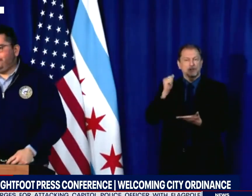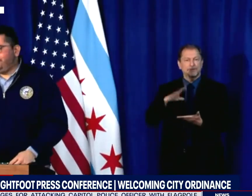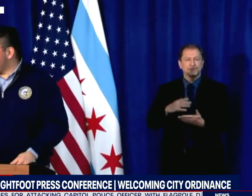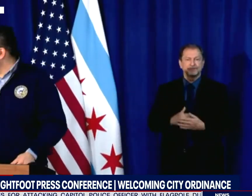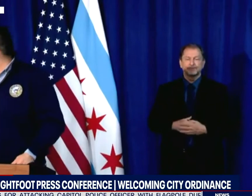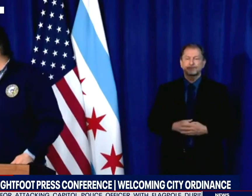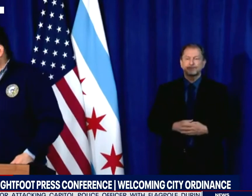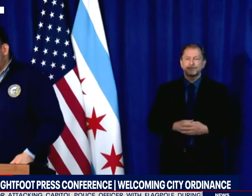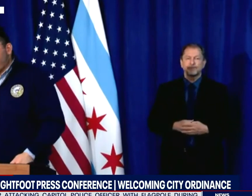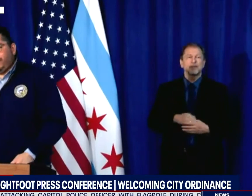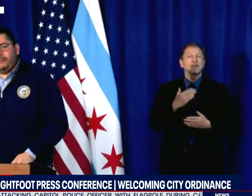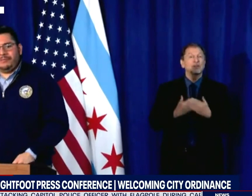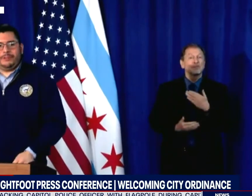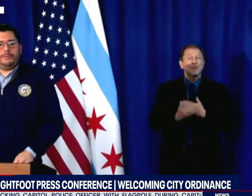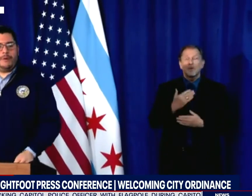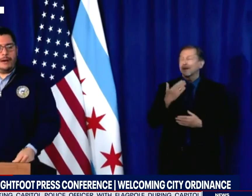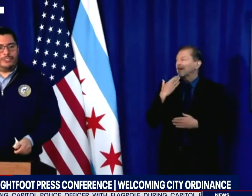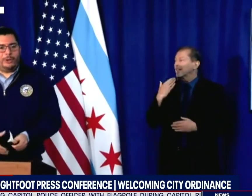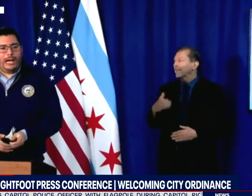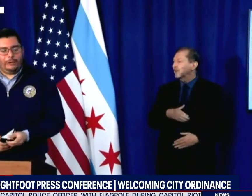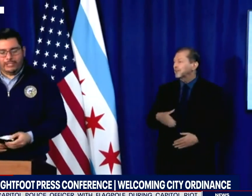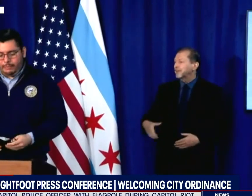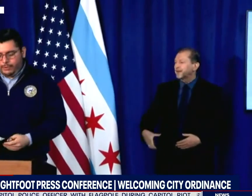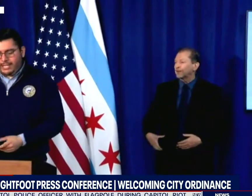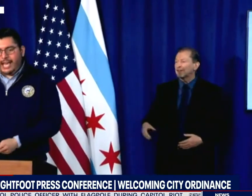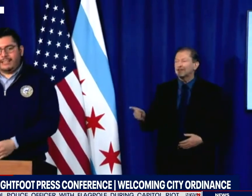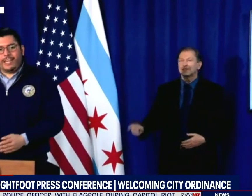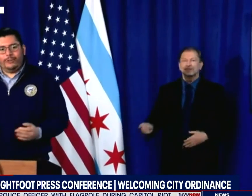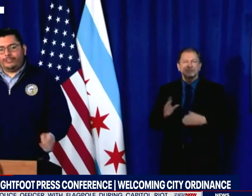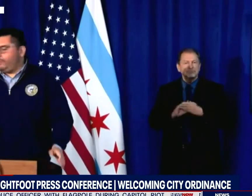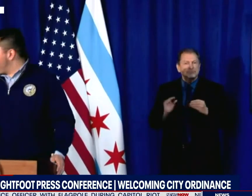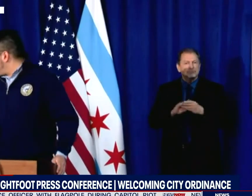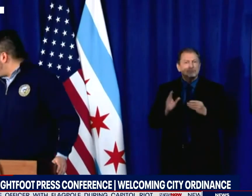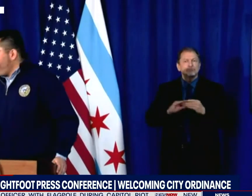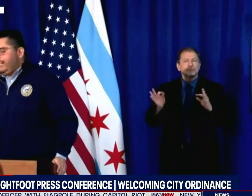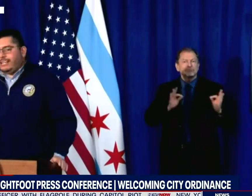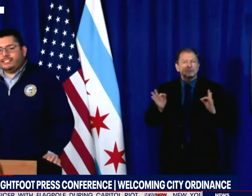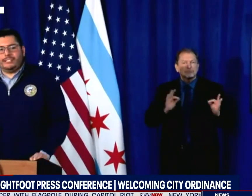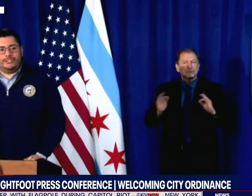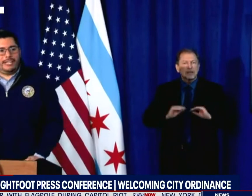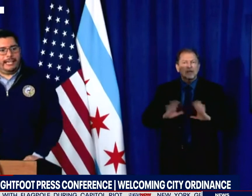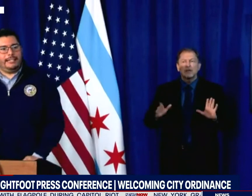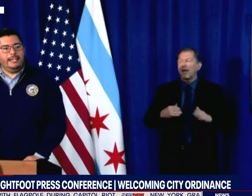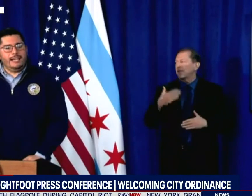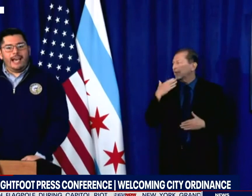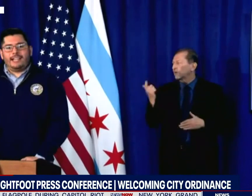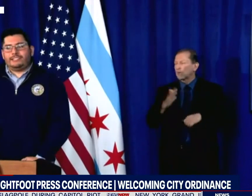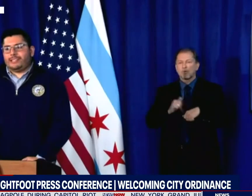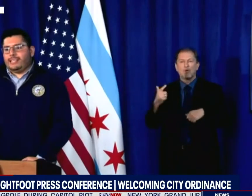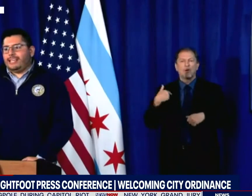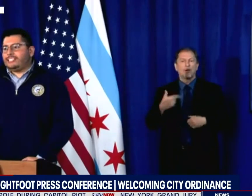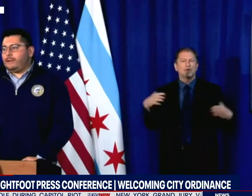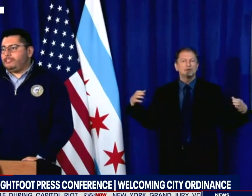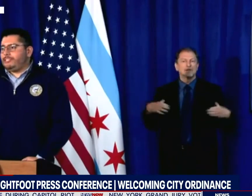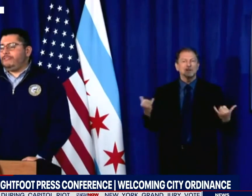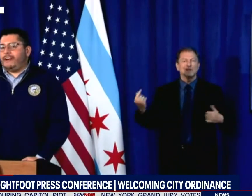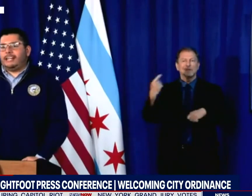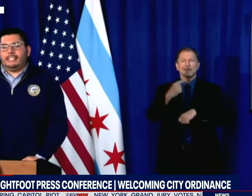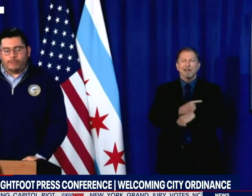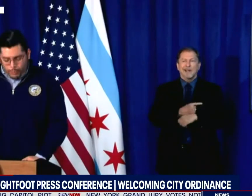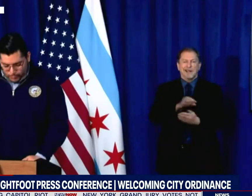good morning. Thank you, Mayor Lightfoot, for so eloquently putting that and thank you so much for convening us here today as the